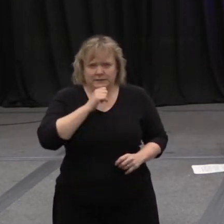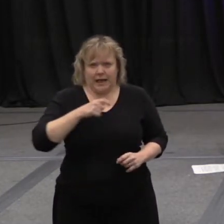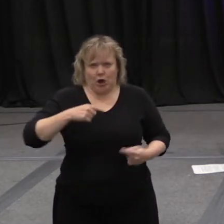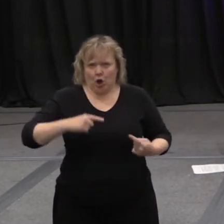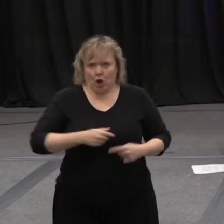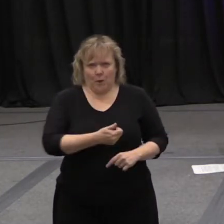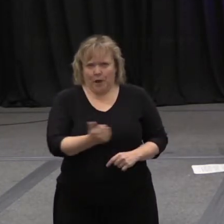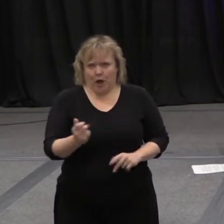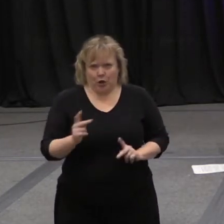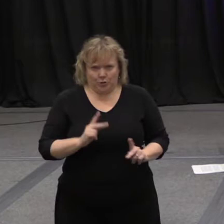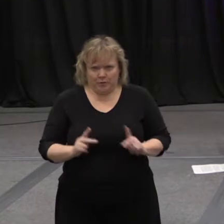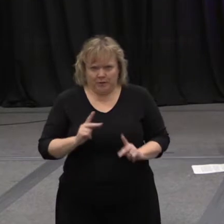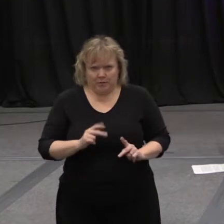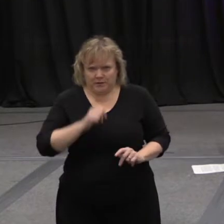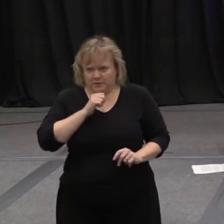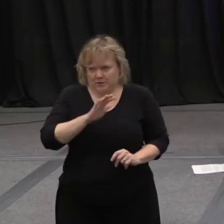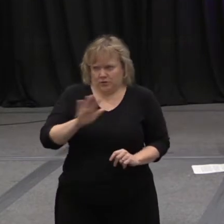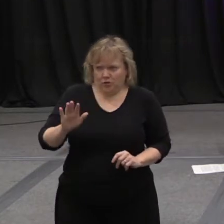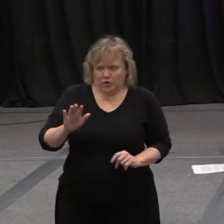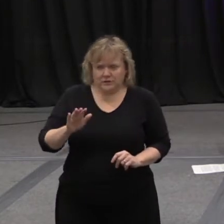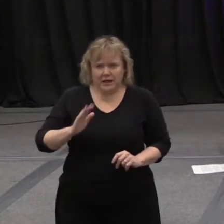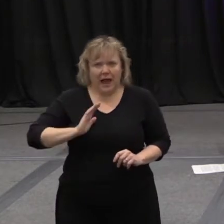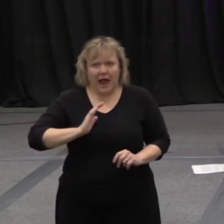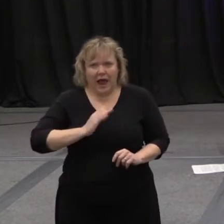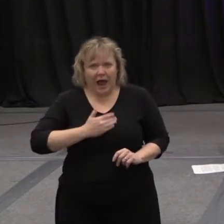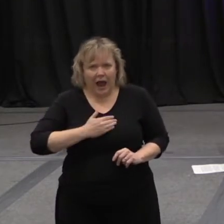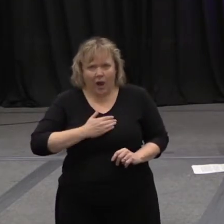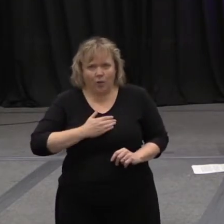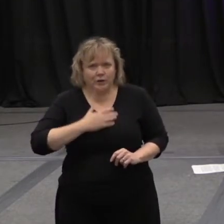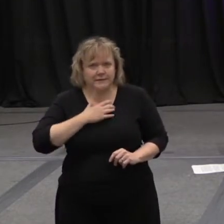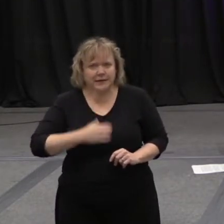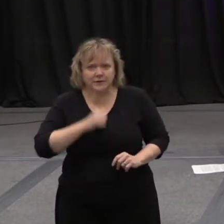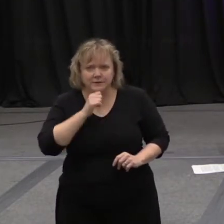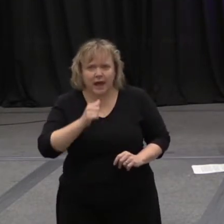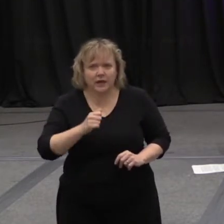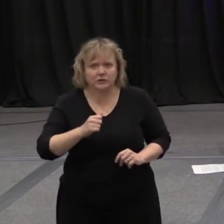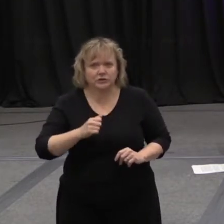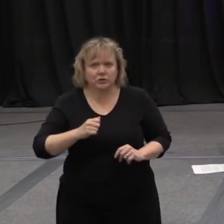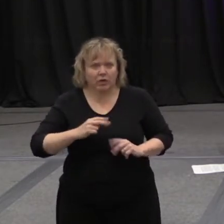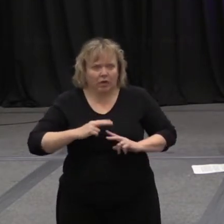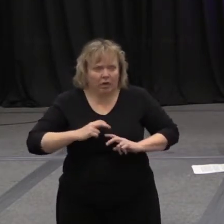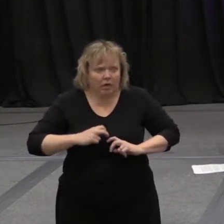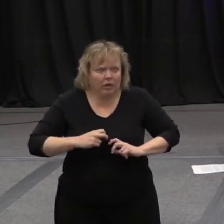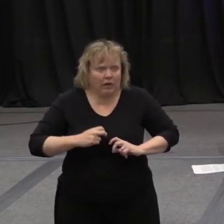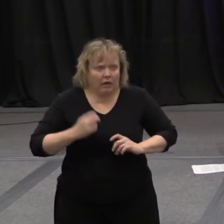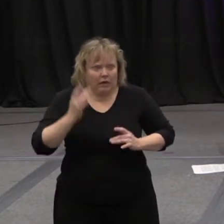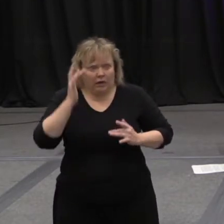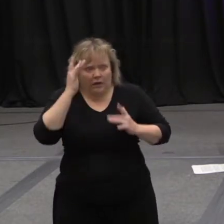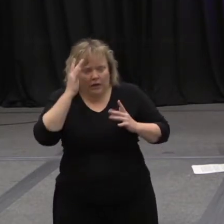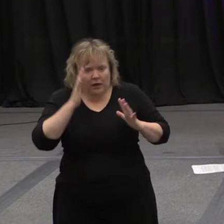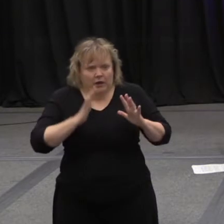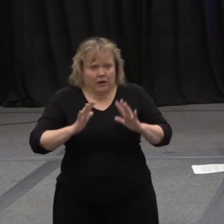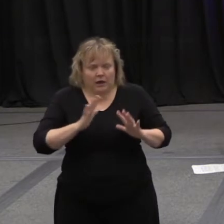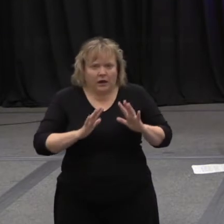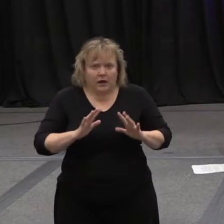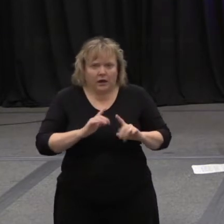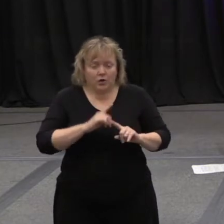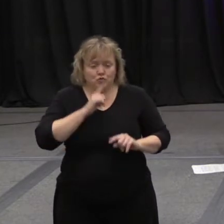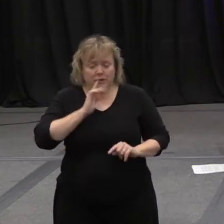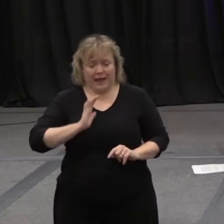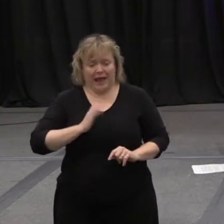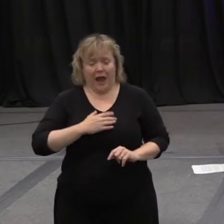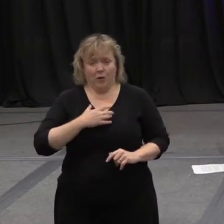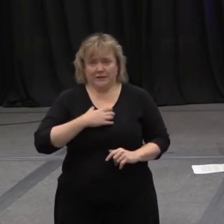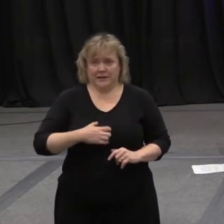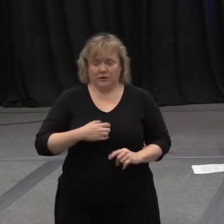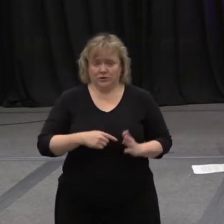Our desire does not exist to torment us. Our desire exists to show us what might be the way for us forward. But how we